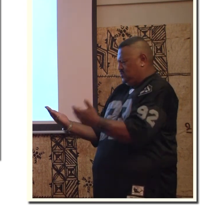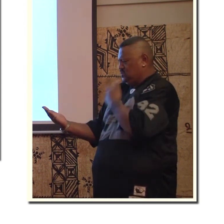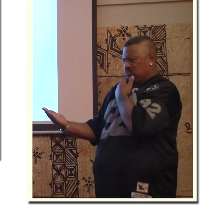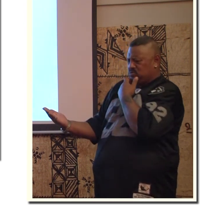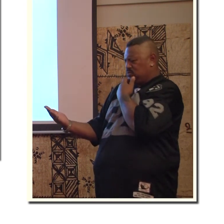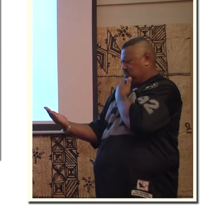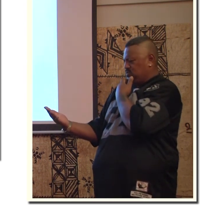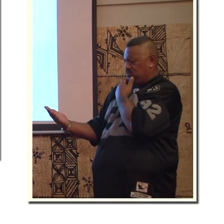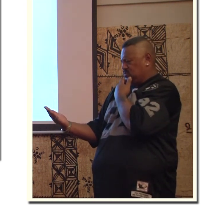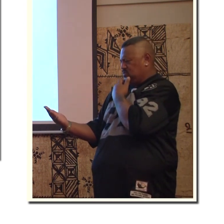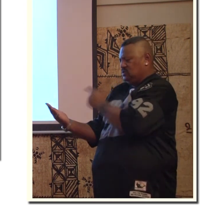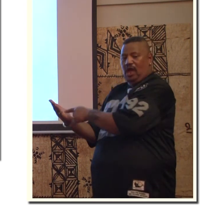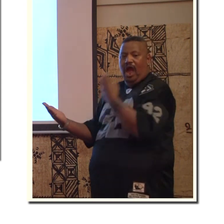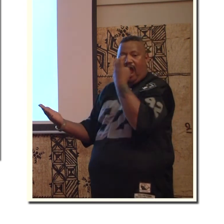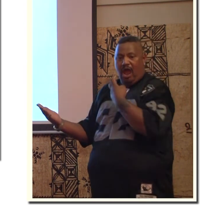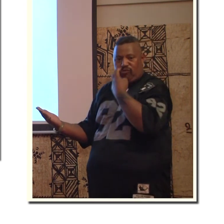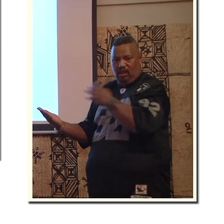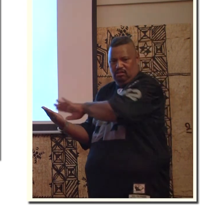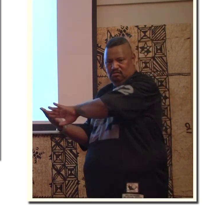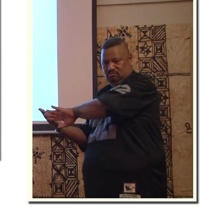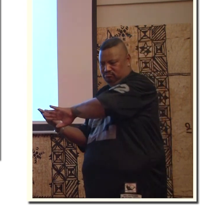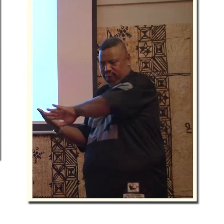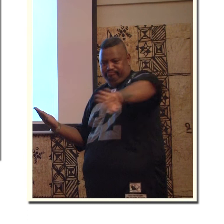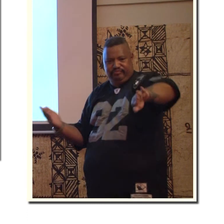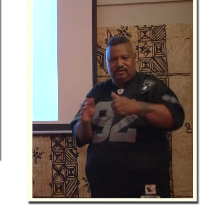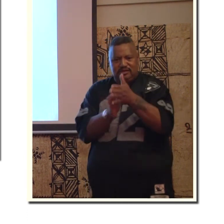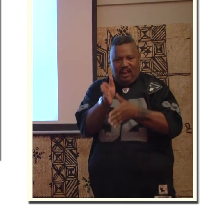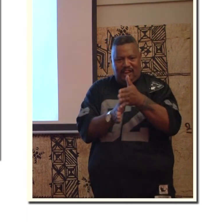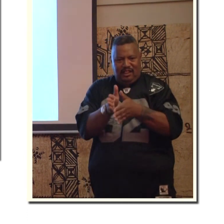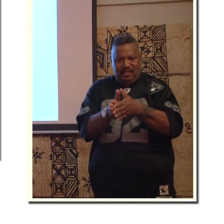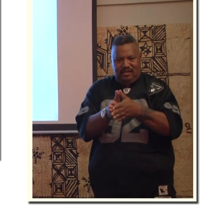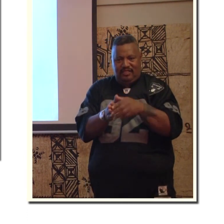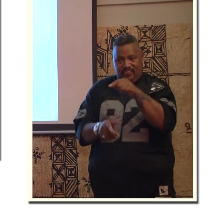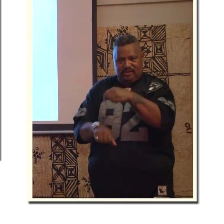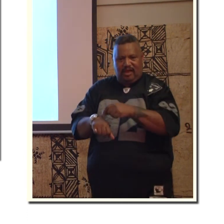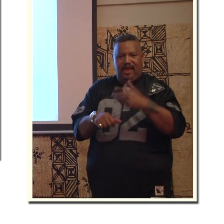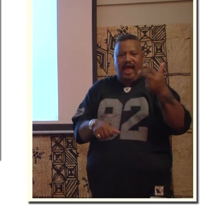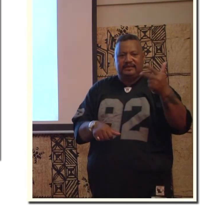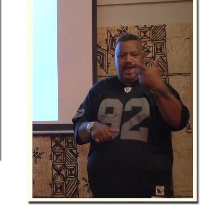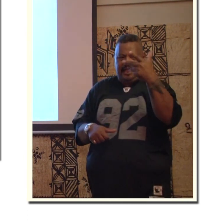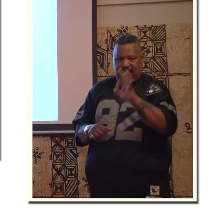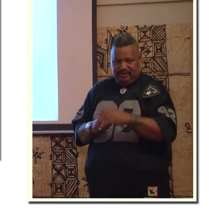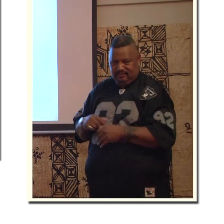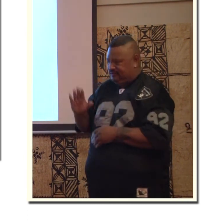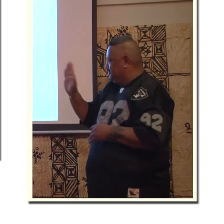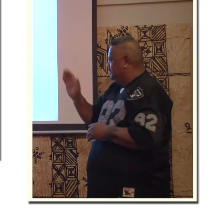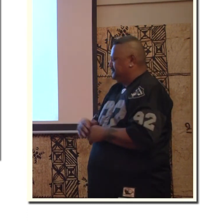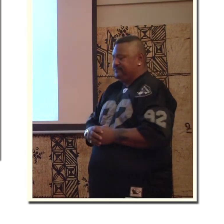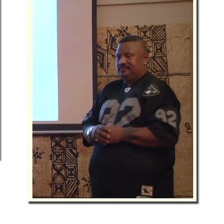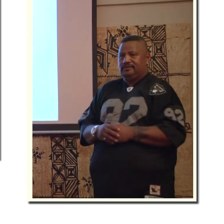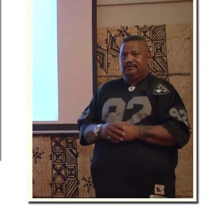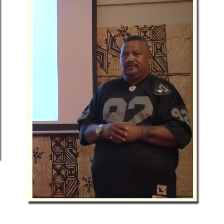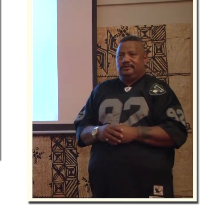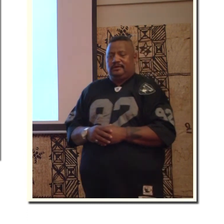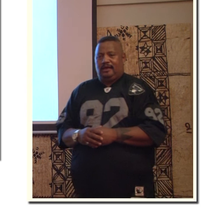One person on the shortlist was using the oral method, and that time, 1880 we're